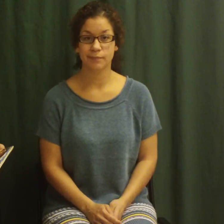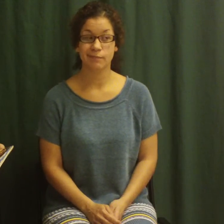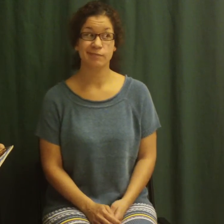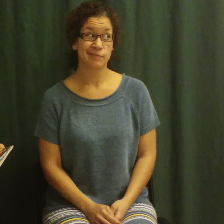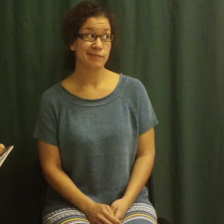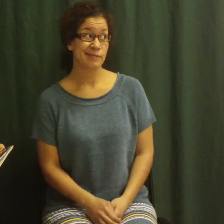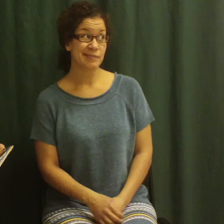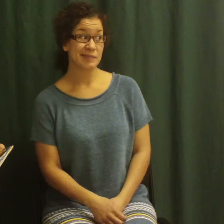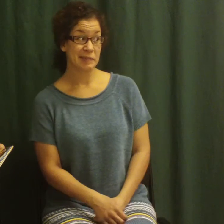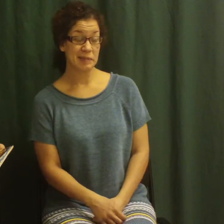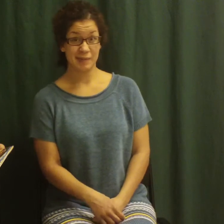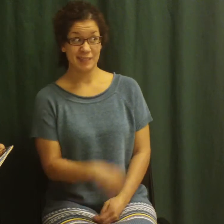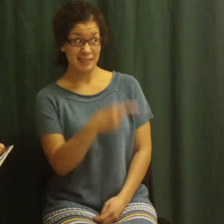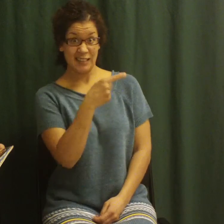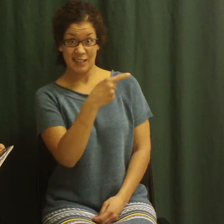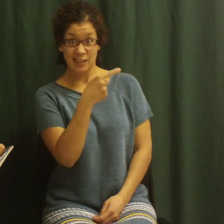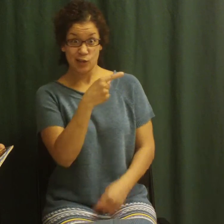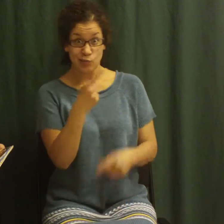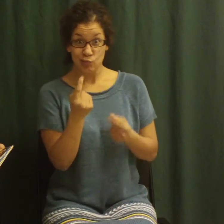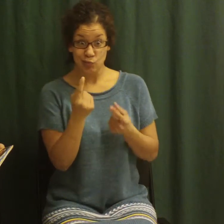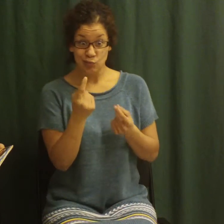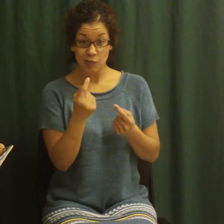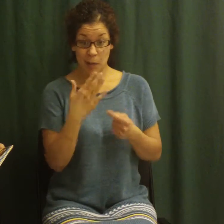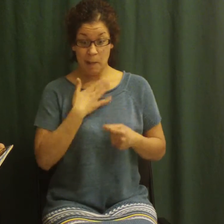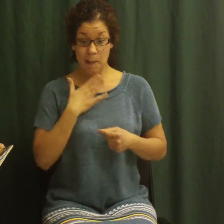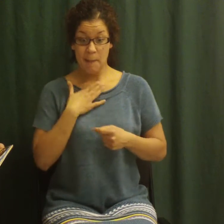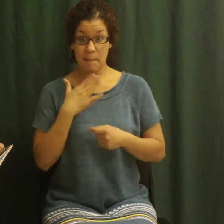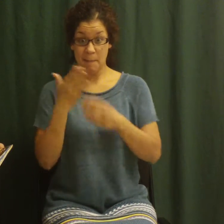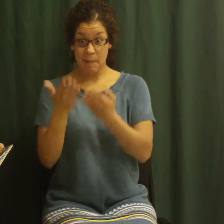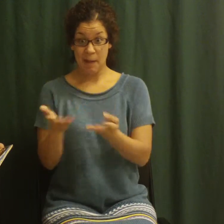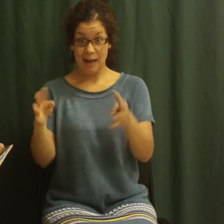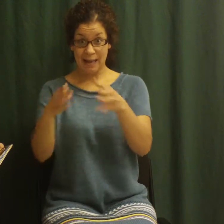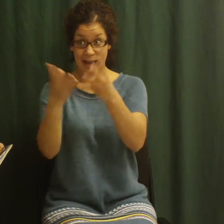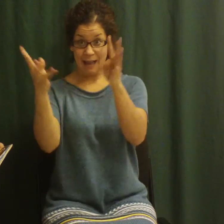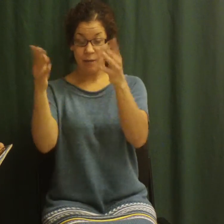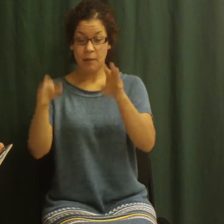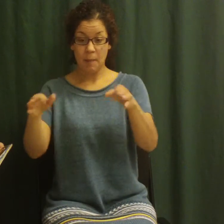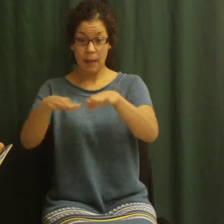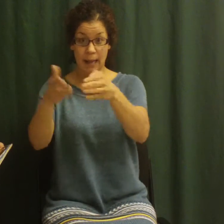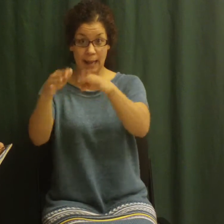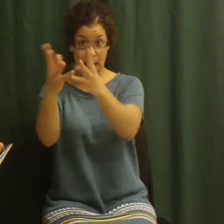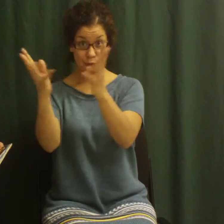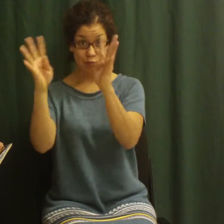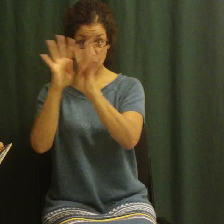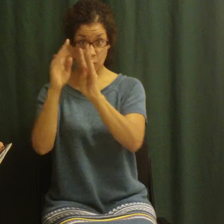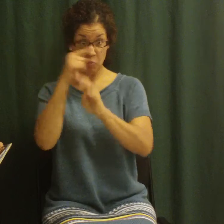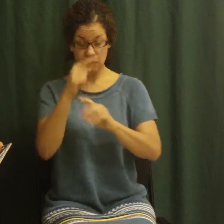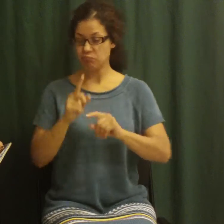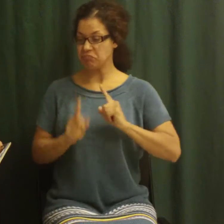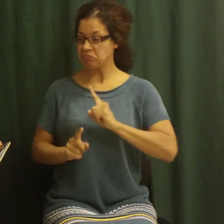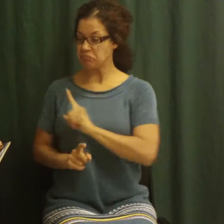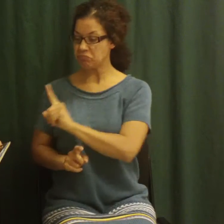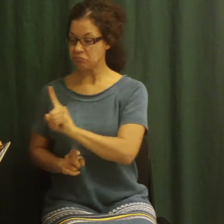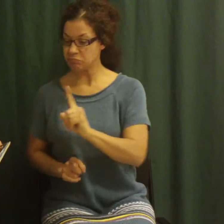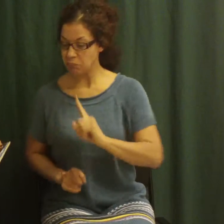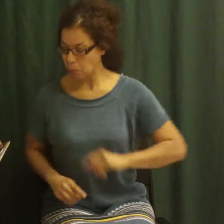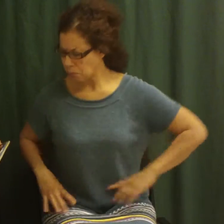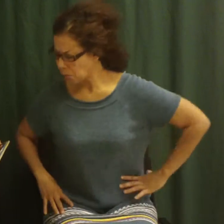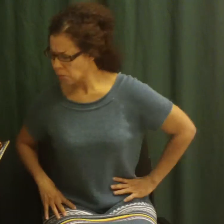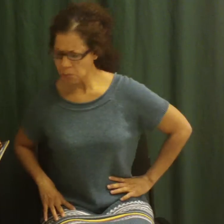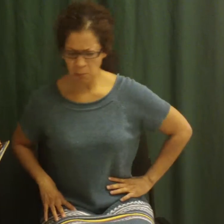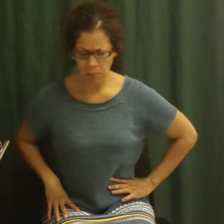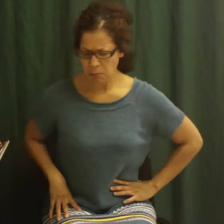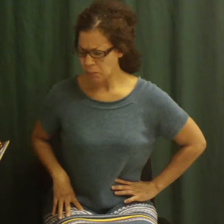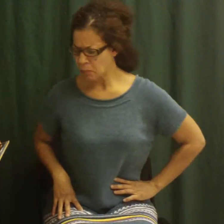He walked around my sandcastle. He looked at the moat, then yelled back to his crew, "He's